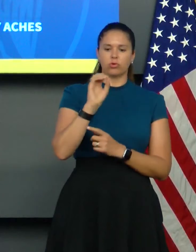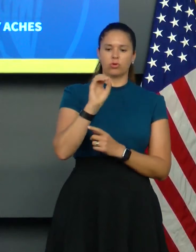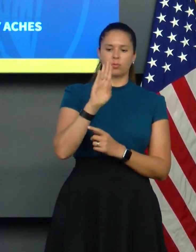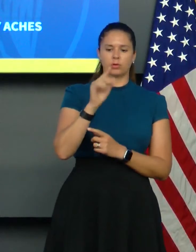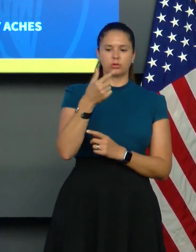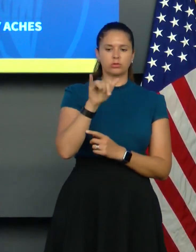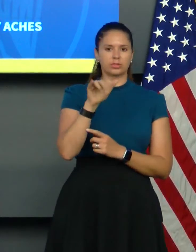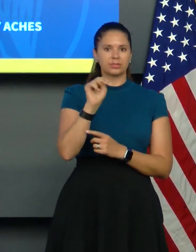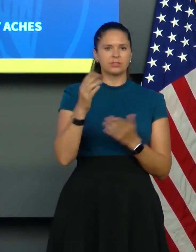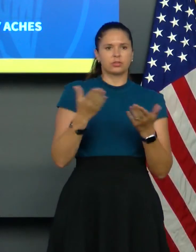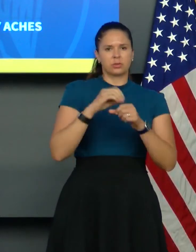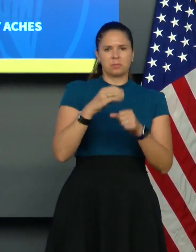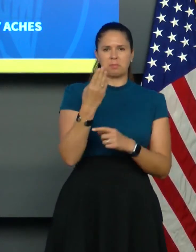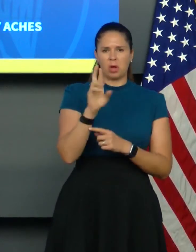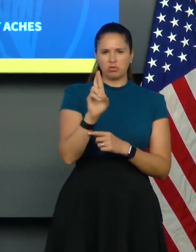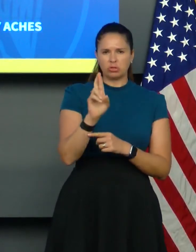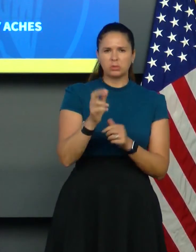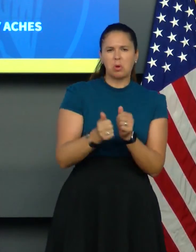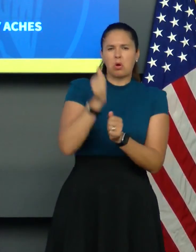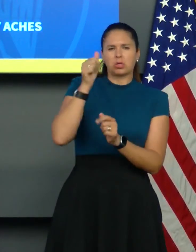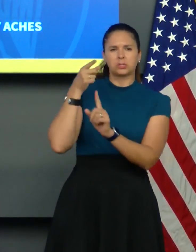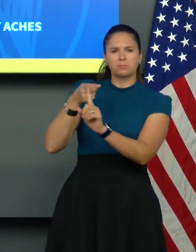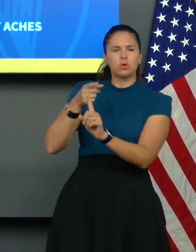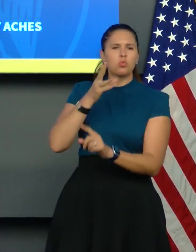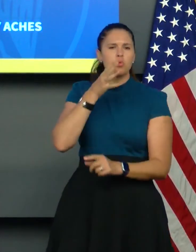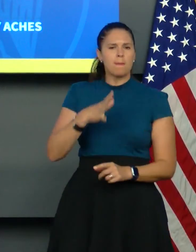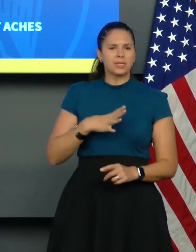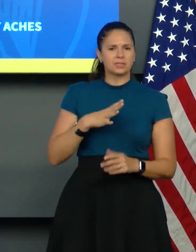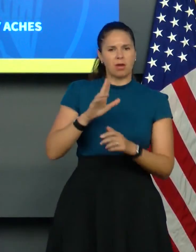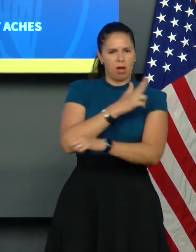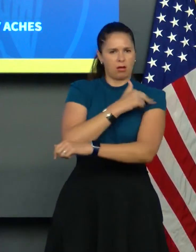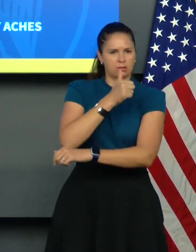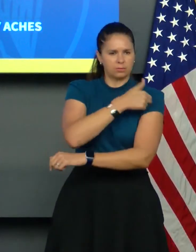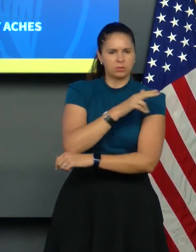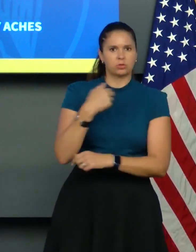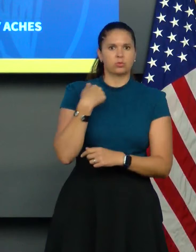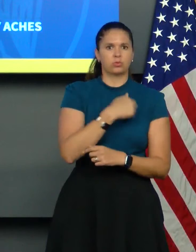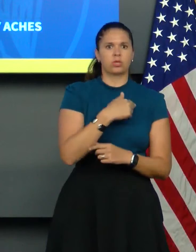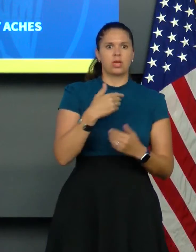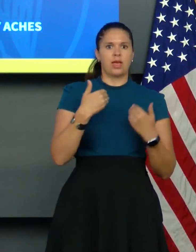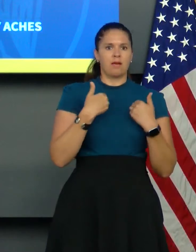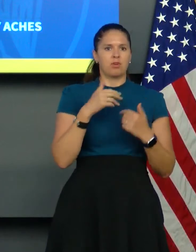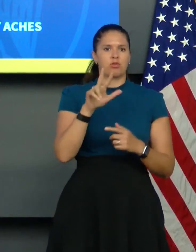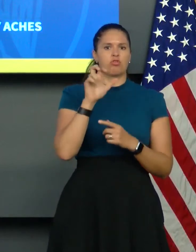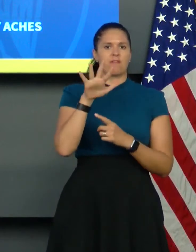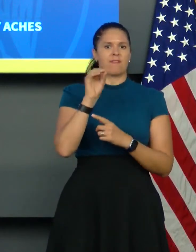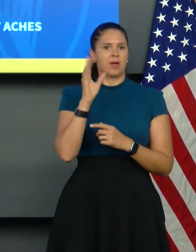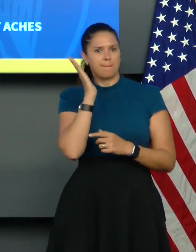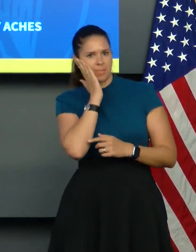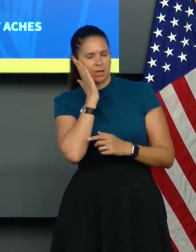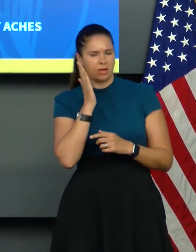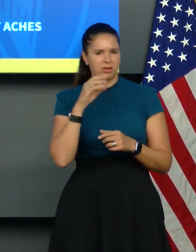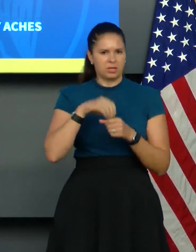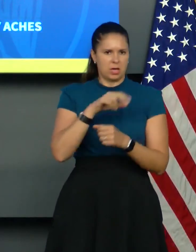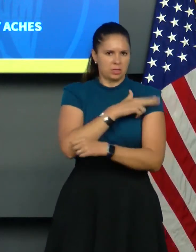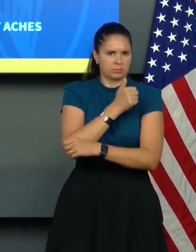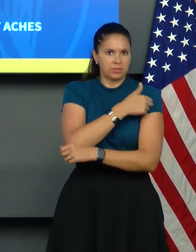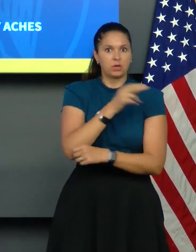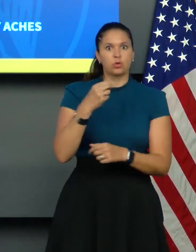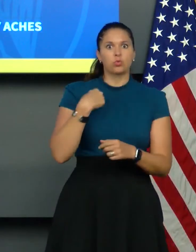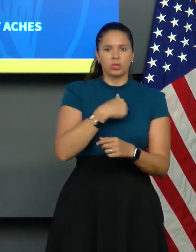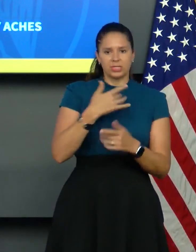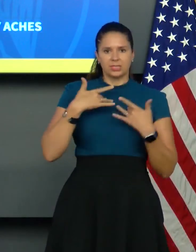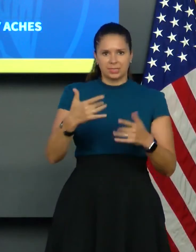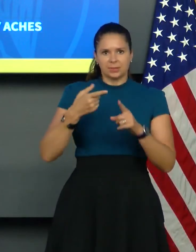OBGYN here in Baton Rouge, primarily at Women's Hospital. We are a 350-bed hospital, and we are a specialty hospital.